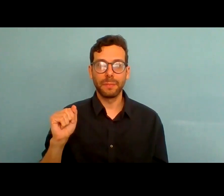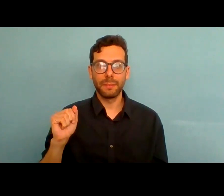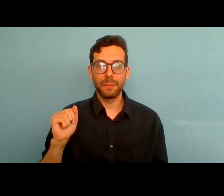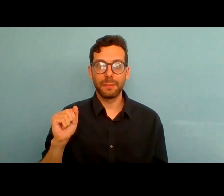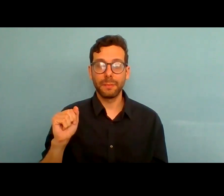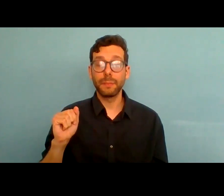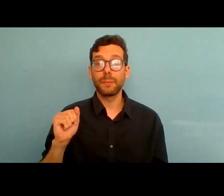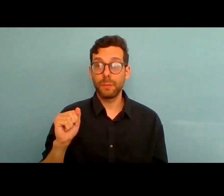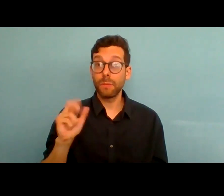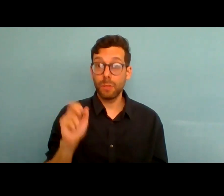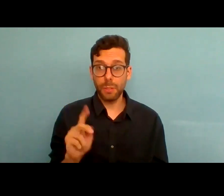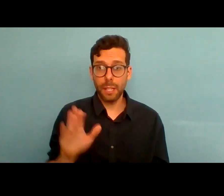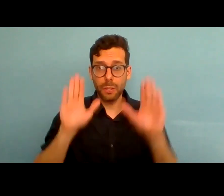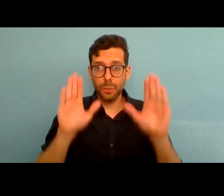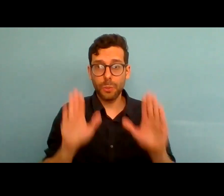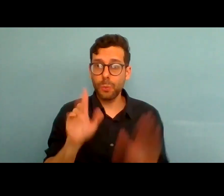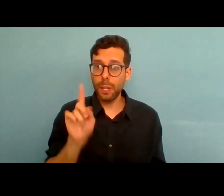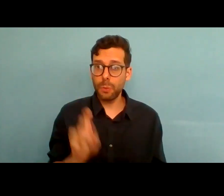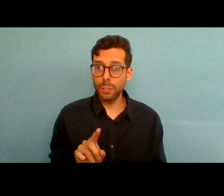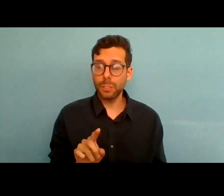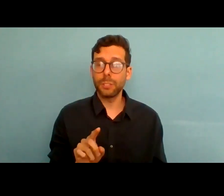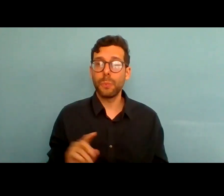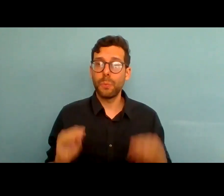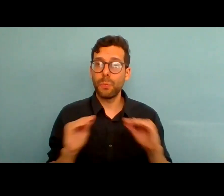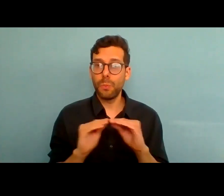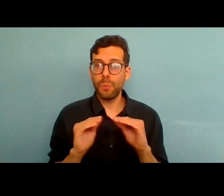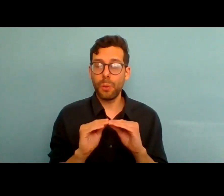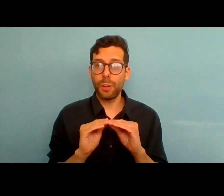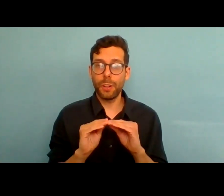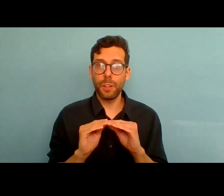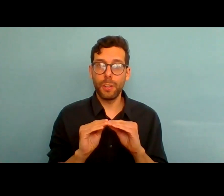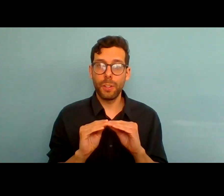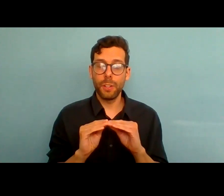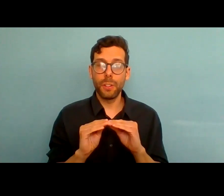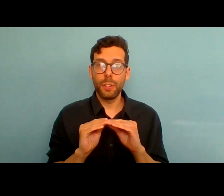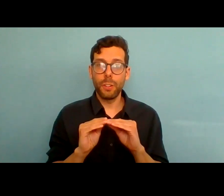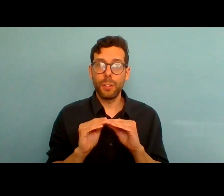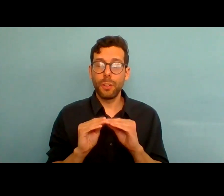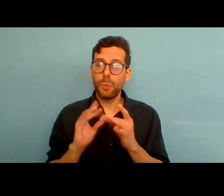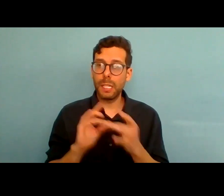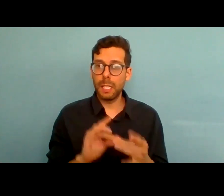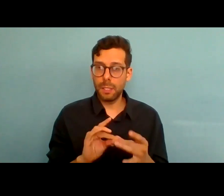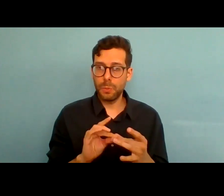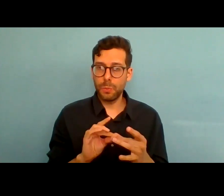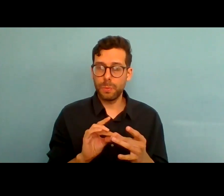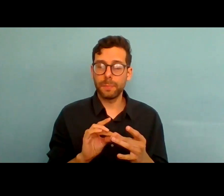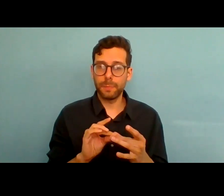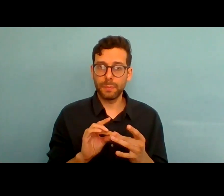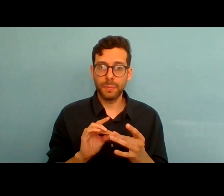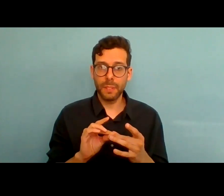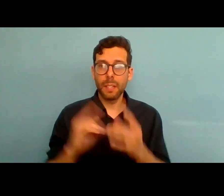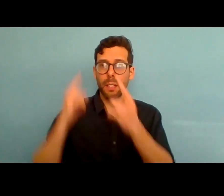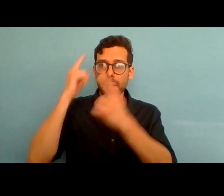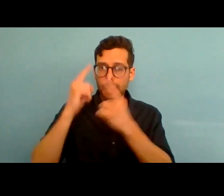okay, so great question about a little bit more about kind of thinking about autism